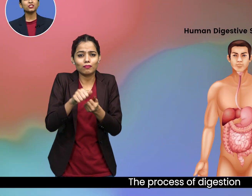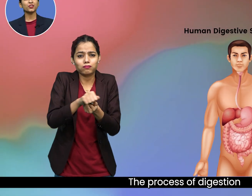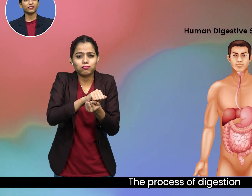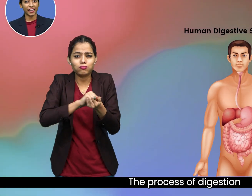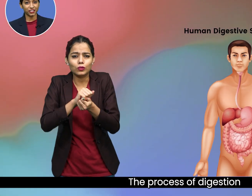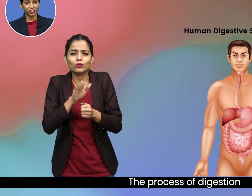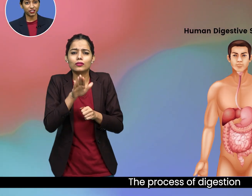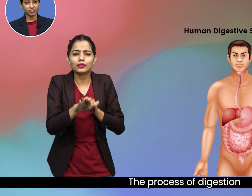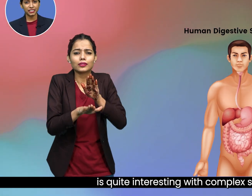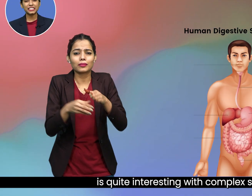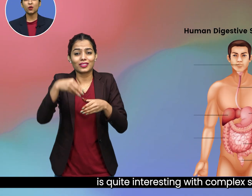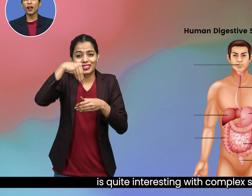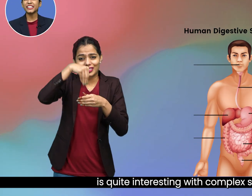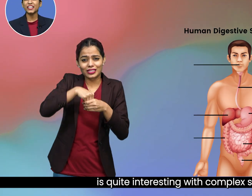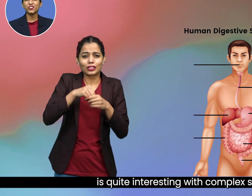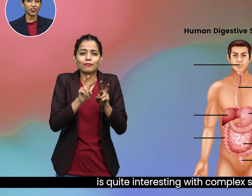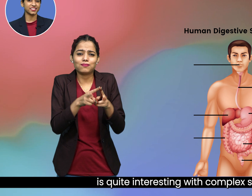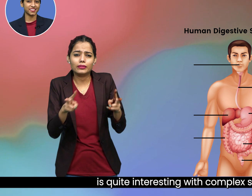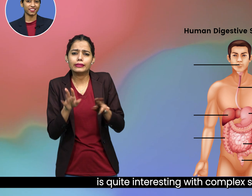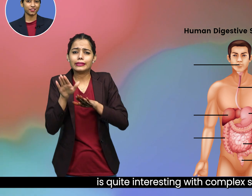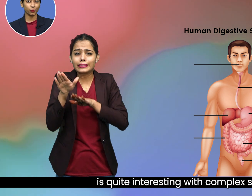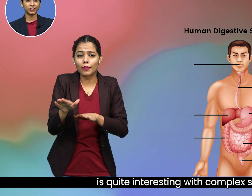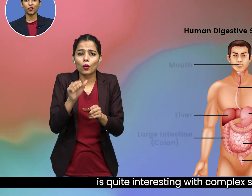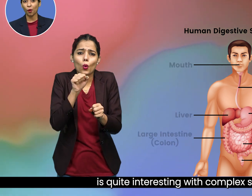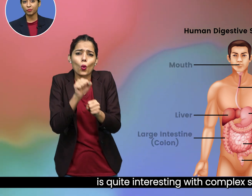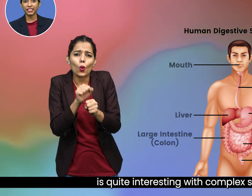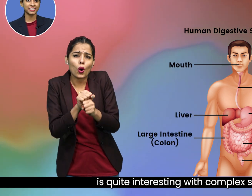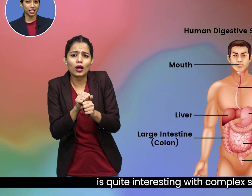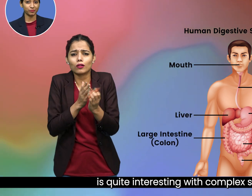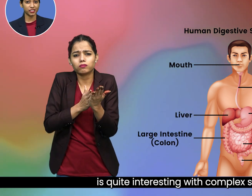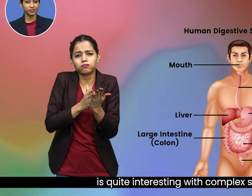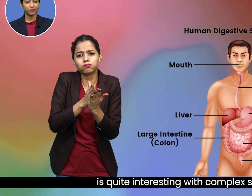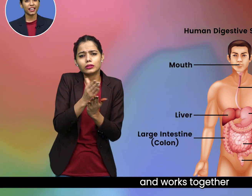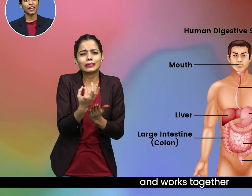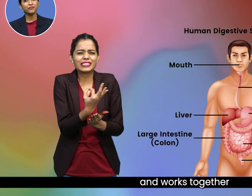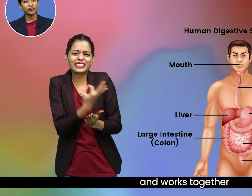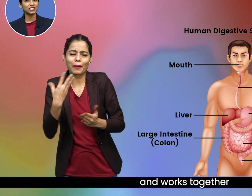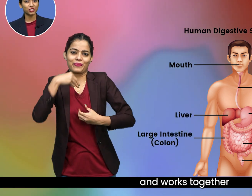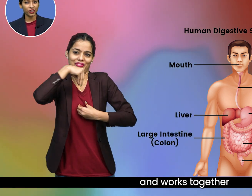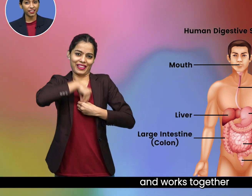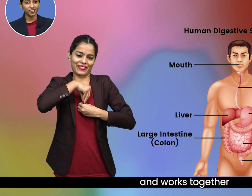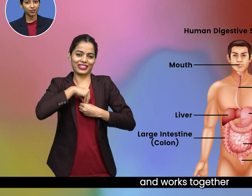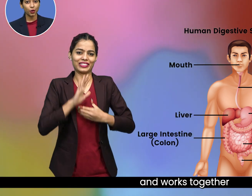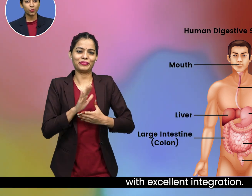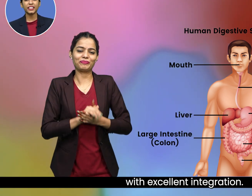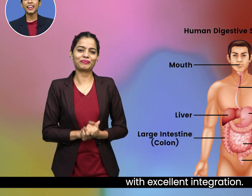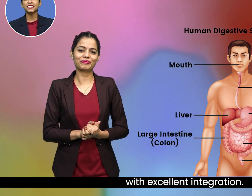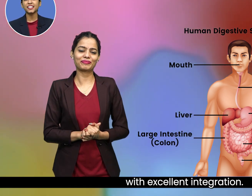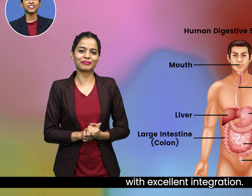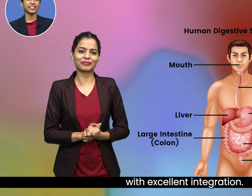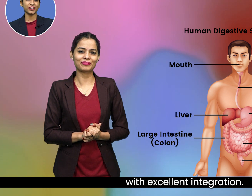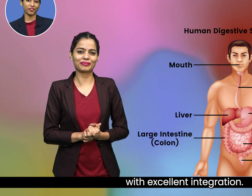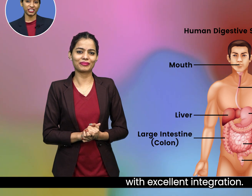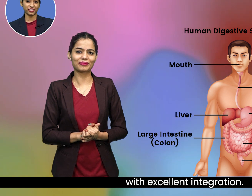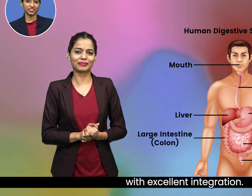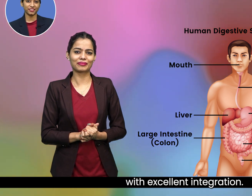The process of digestion is quite interesting with complex steps and works together with